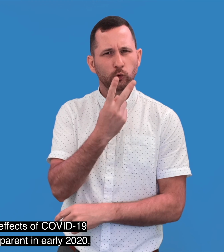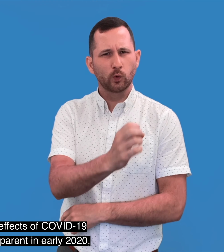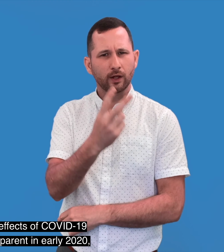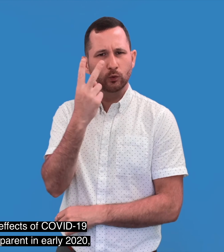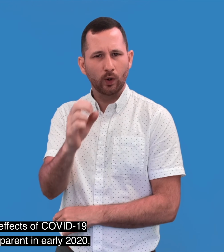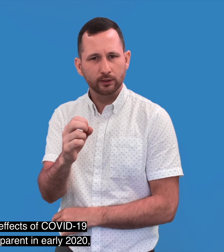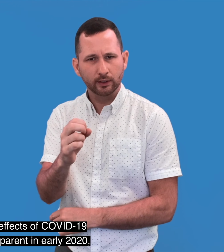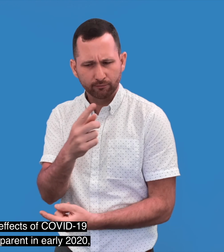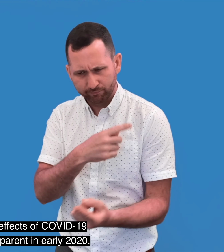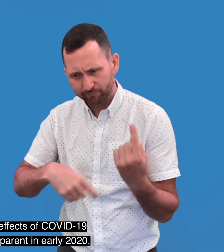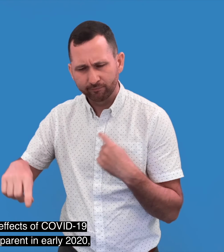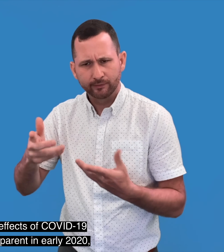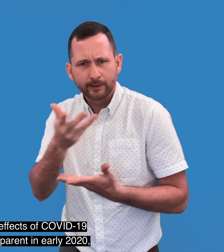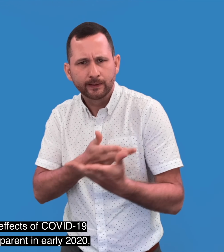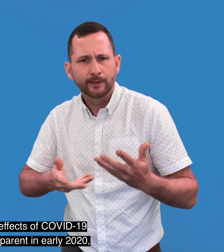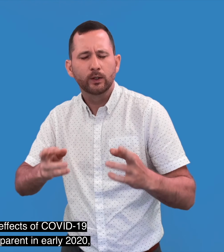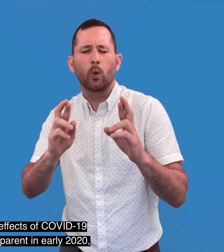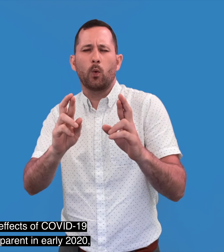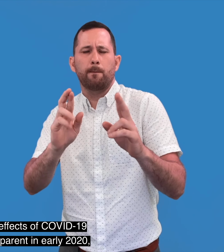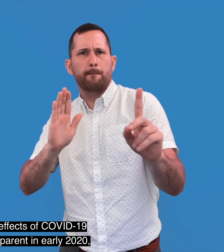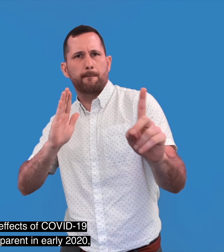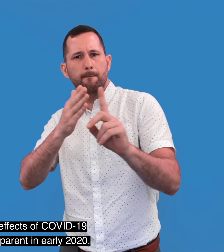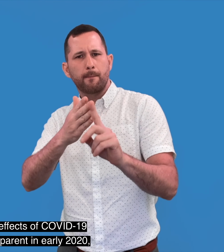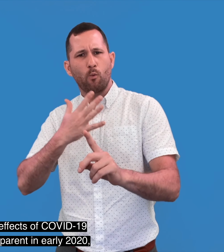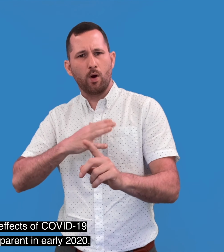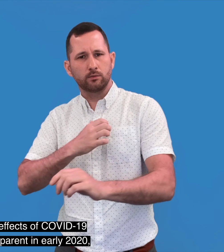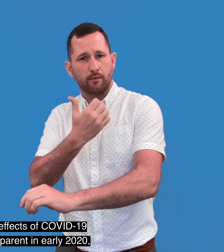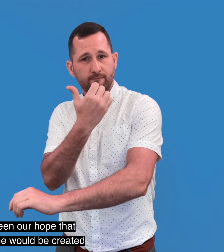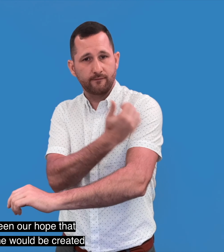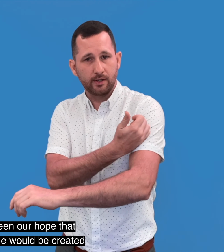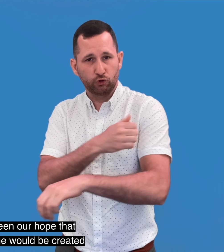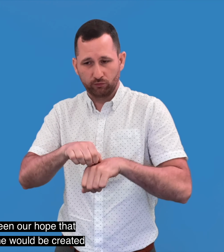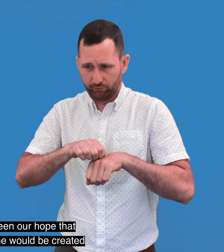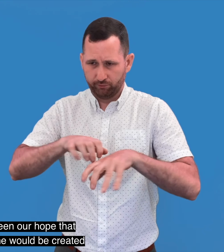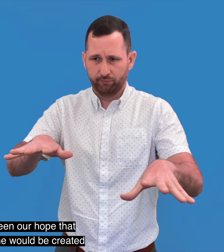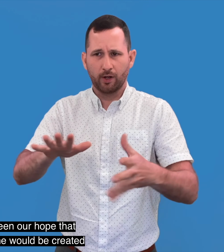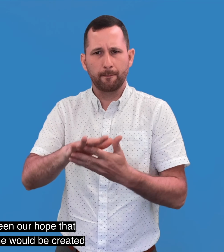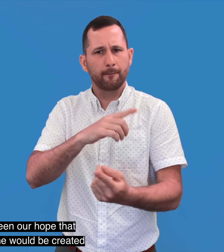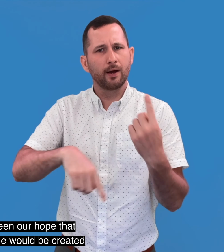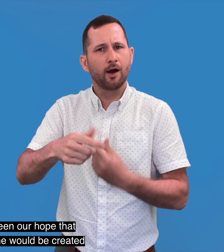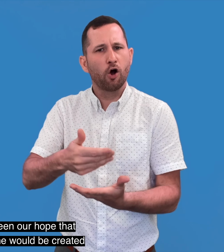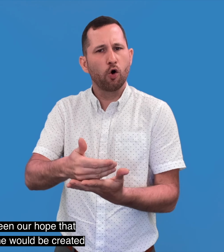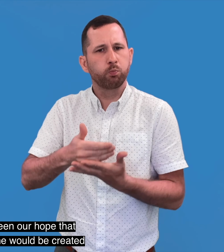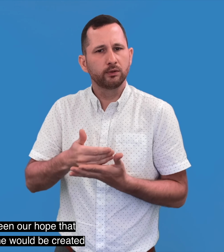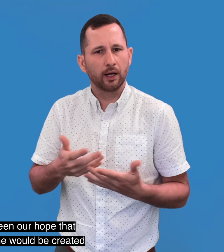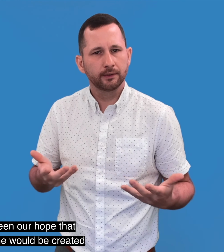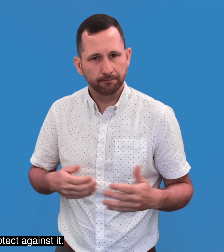Since the effects of COVID-19 became apparent in early 2020, it has been our hope that the vaccine would be created to